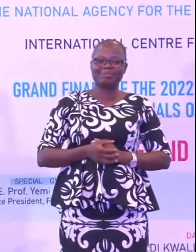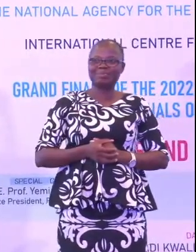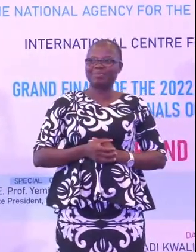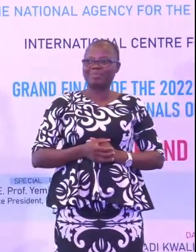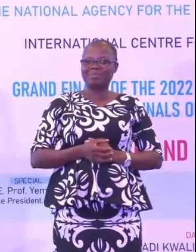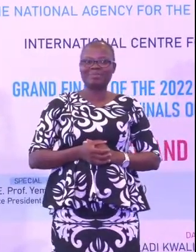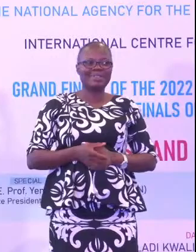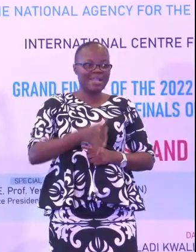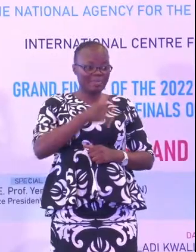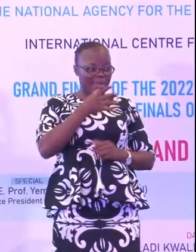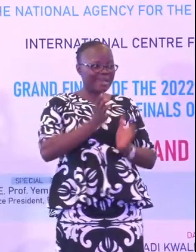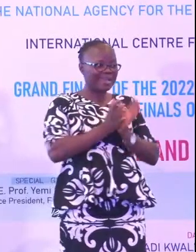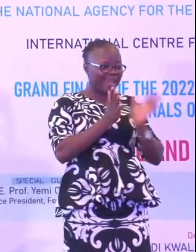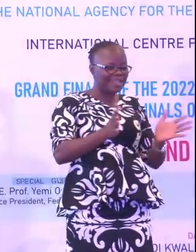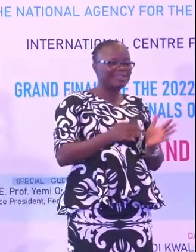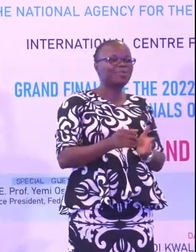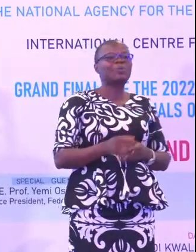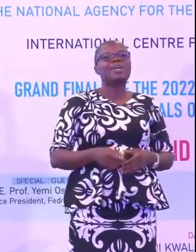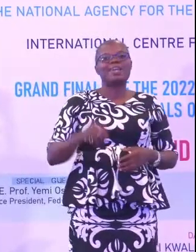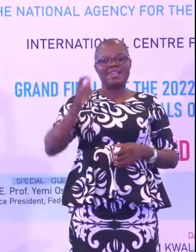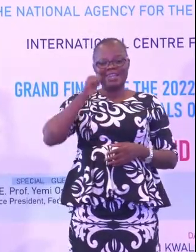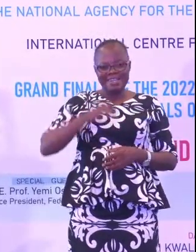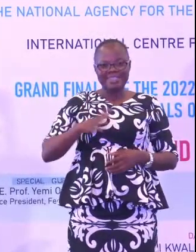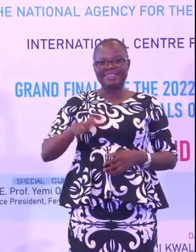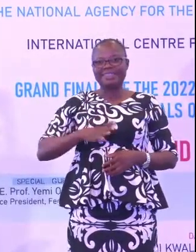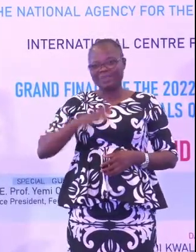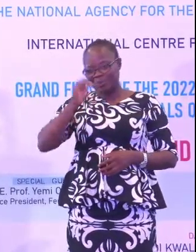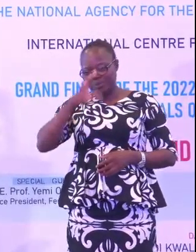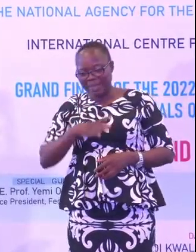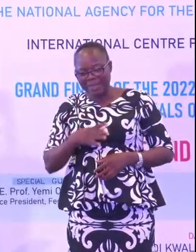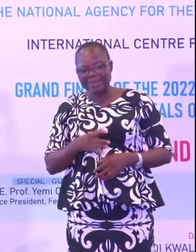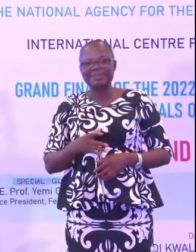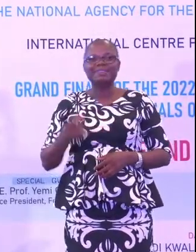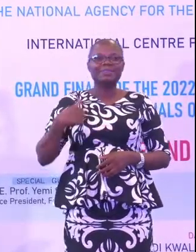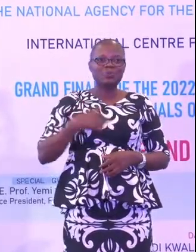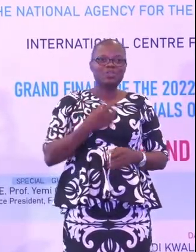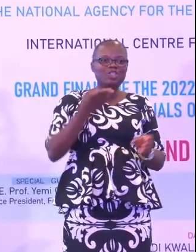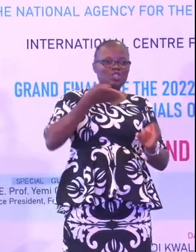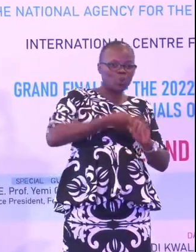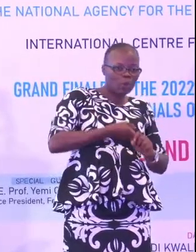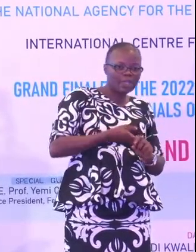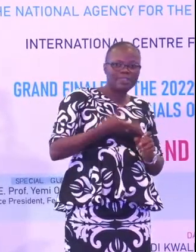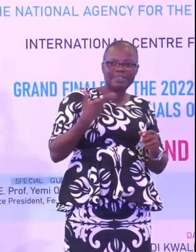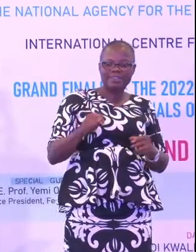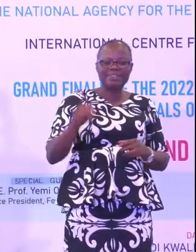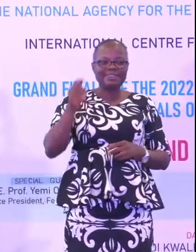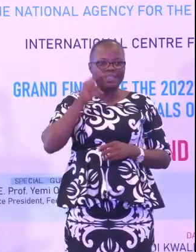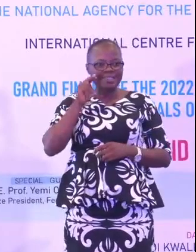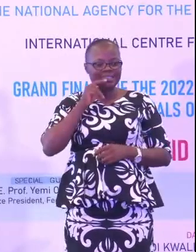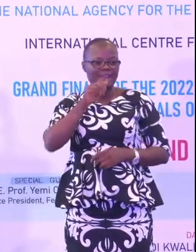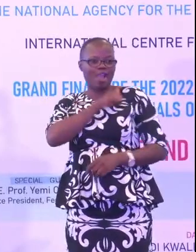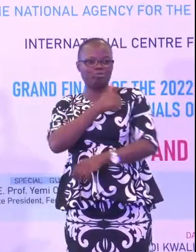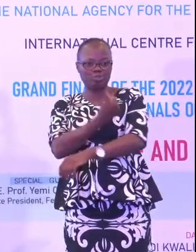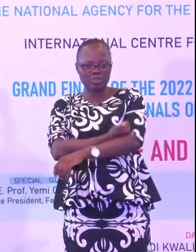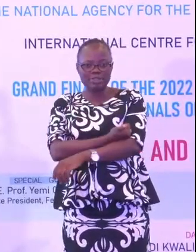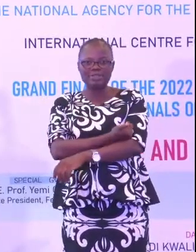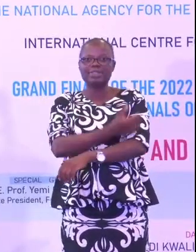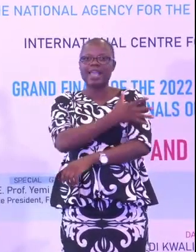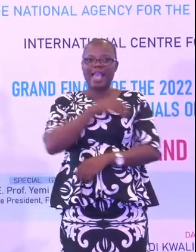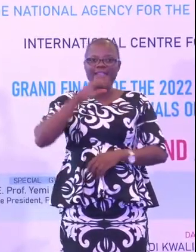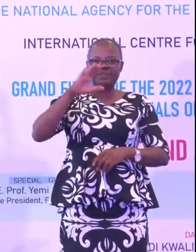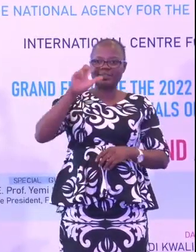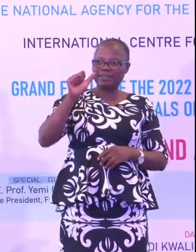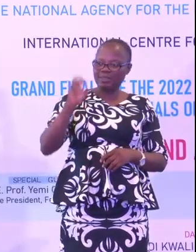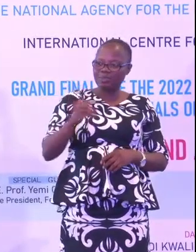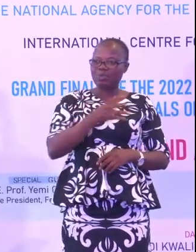Madam Director General, ladies and gentlemen, we join the Nigerian authorities and civil